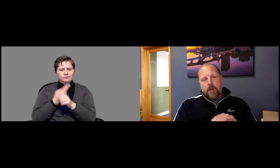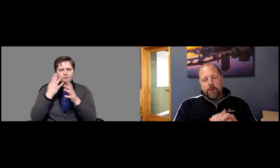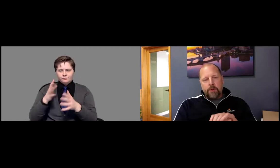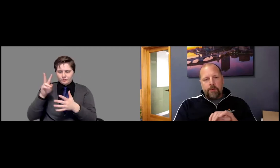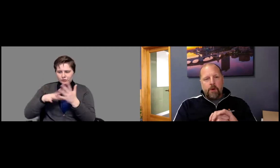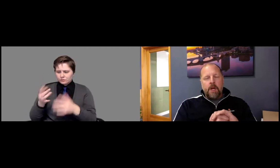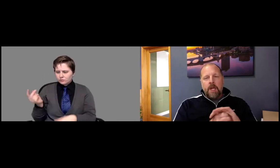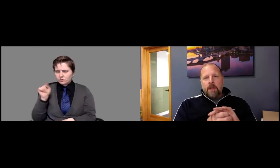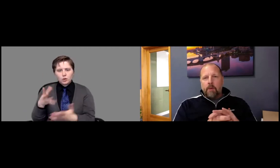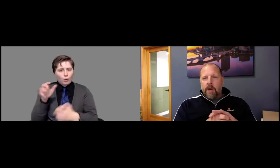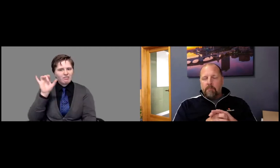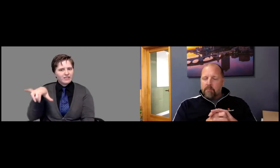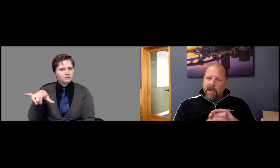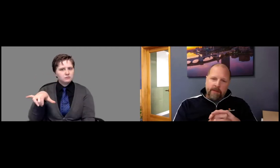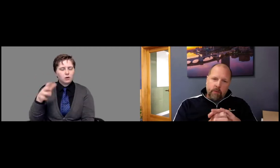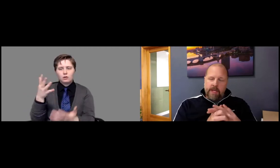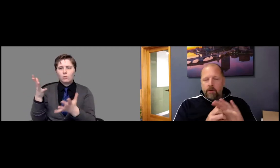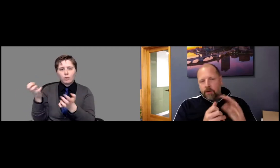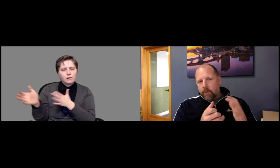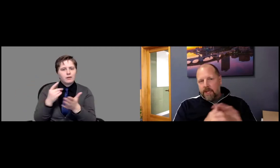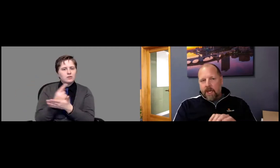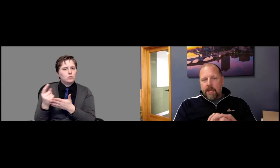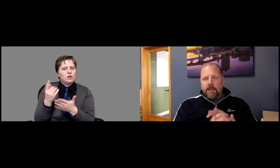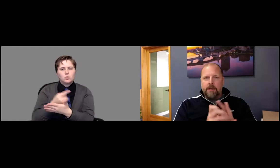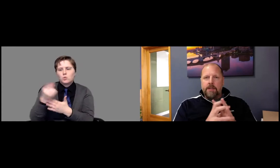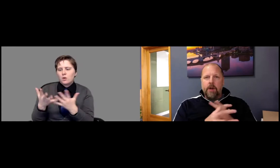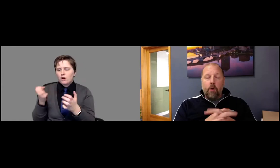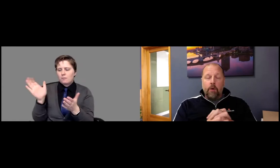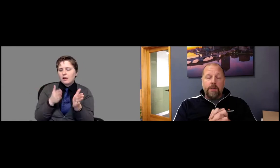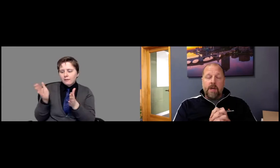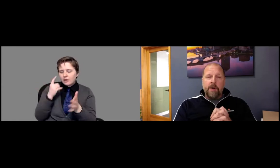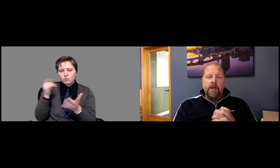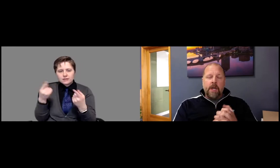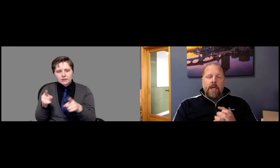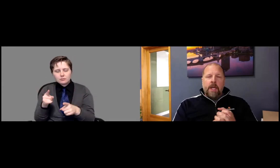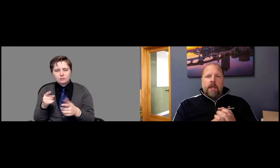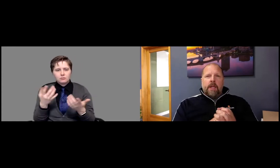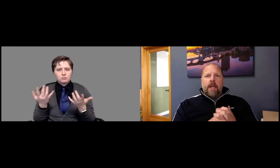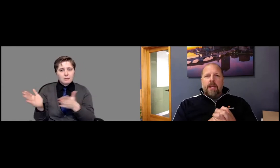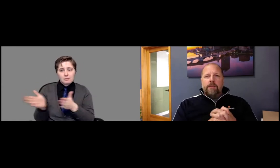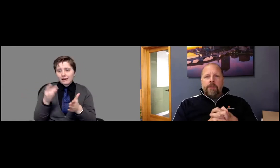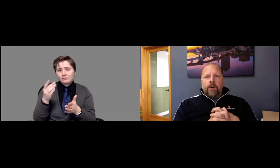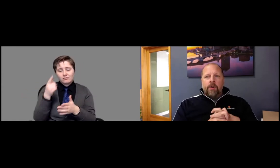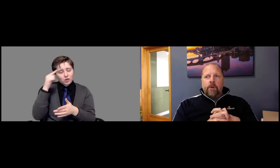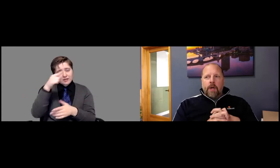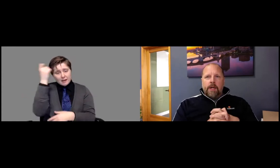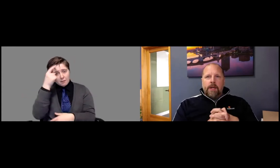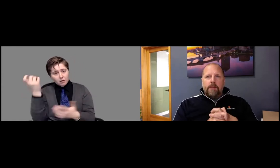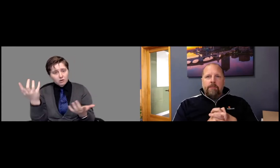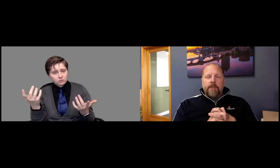readers come to us for. They want to plan their week or their weekend, and or the summer. And